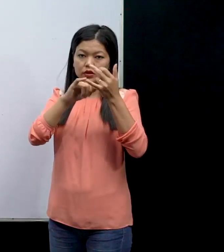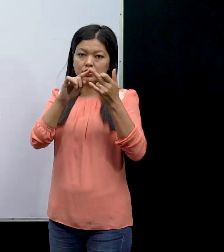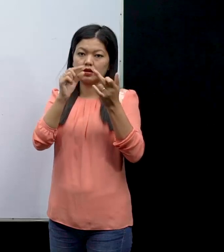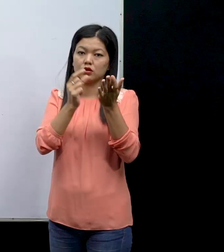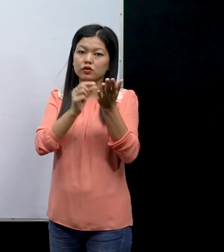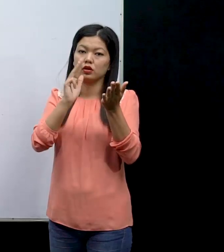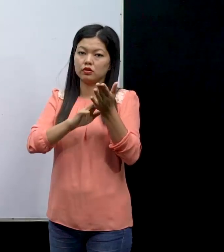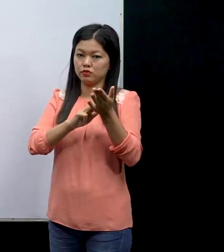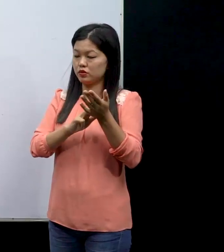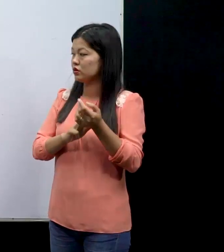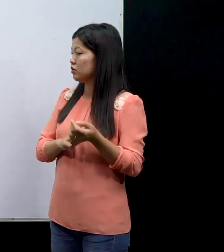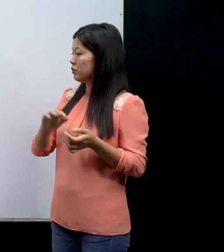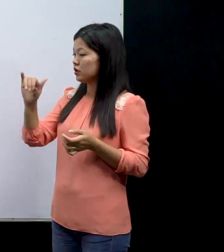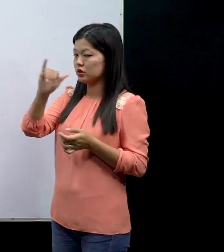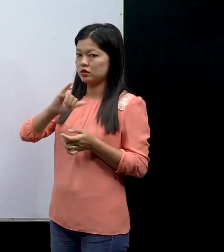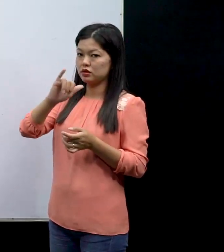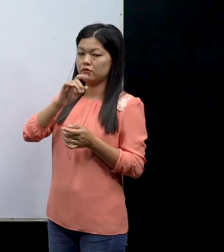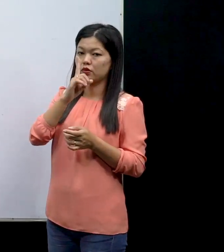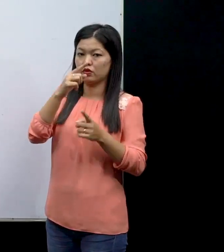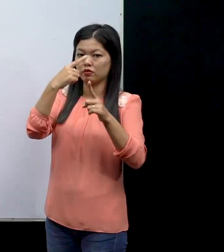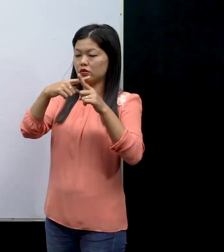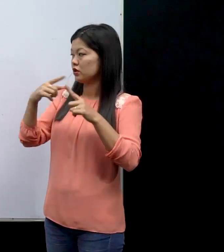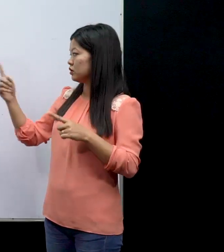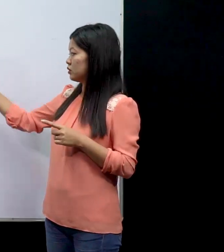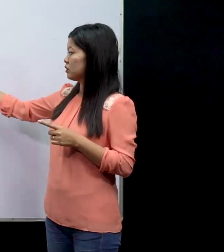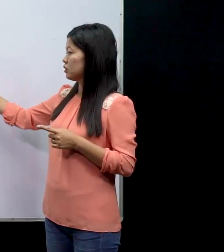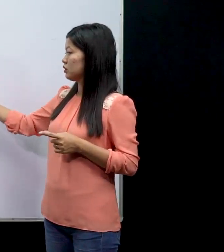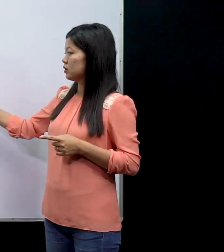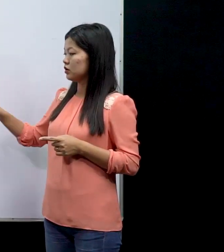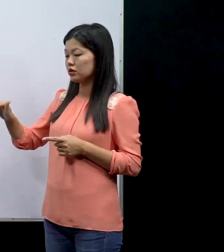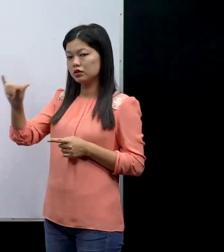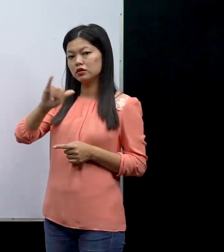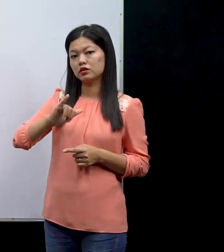charge ions. Clear? Now,